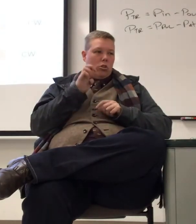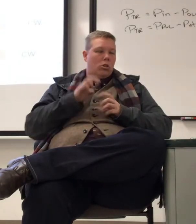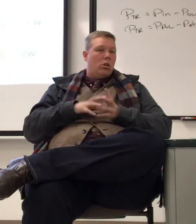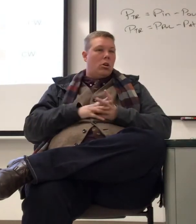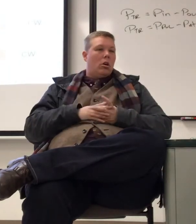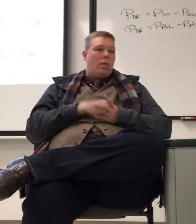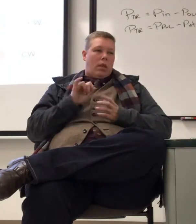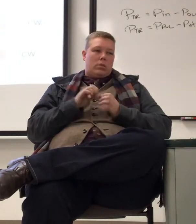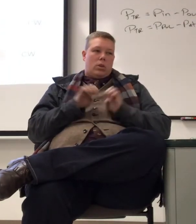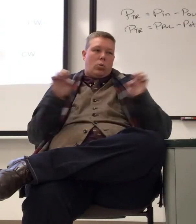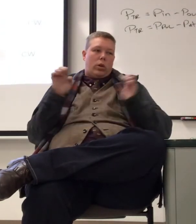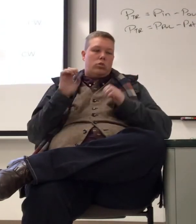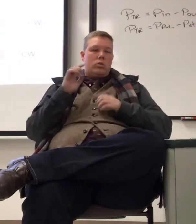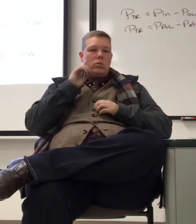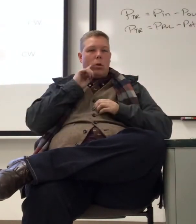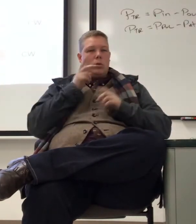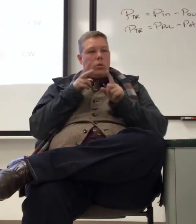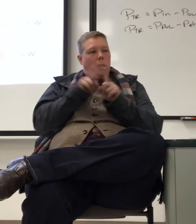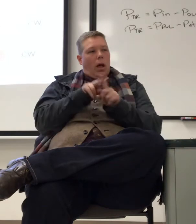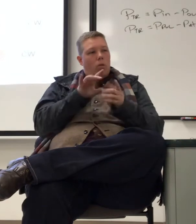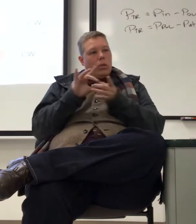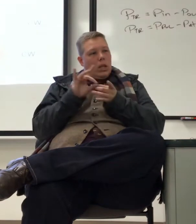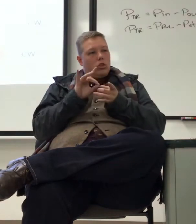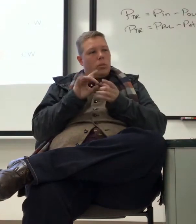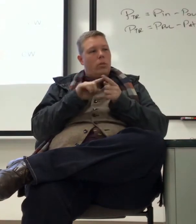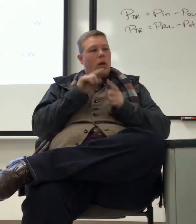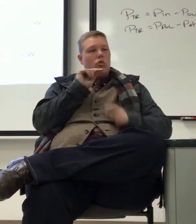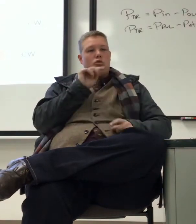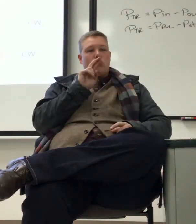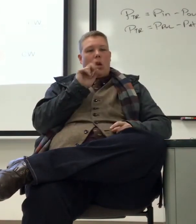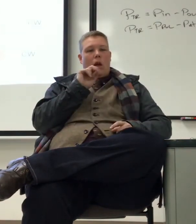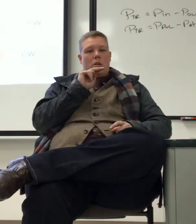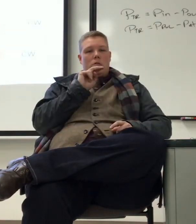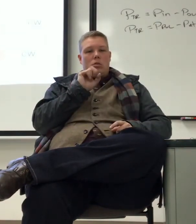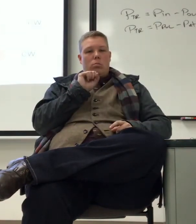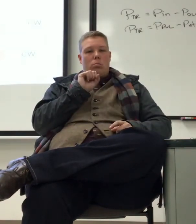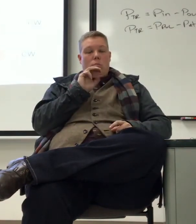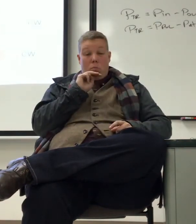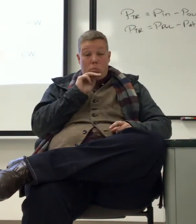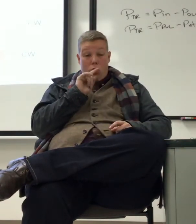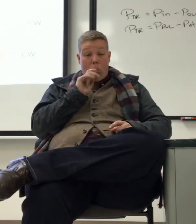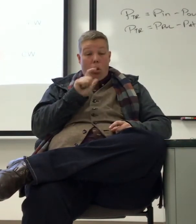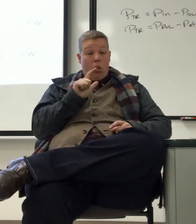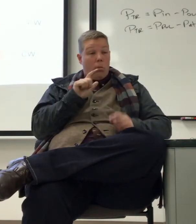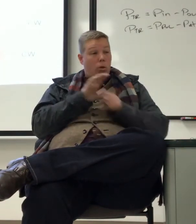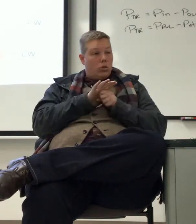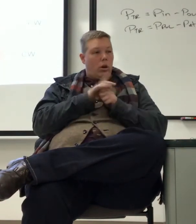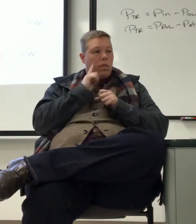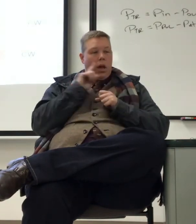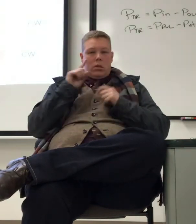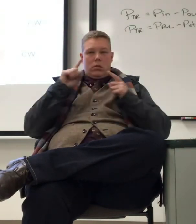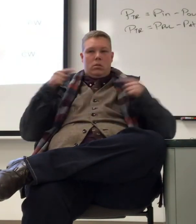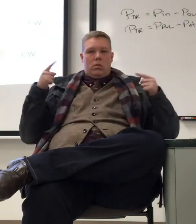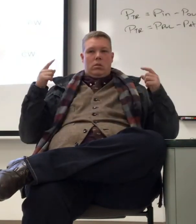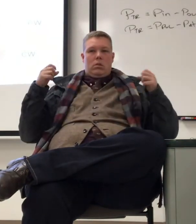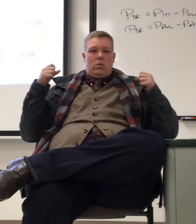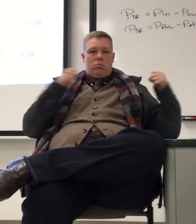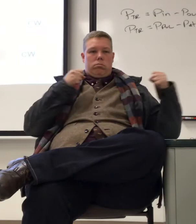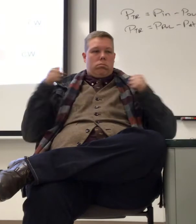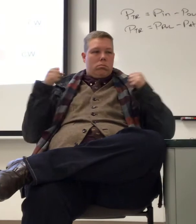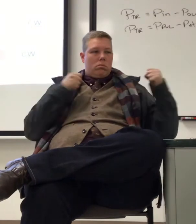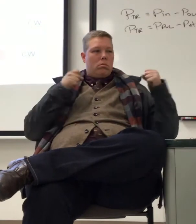That equation. So we got to apply that relationship of the transmural pressure and the intrinsic forces I just defined.